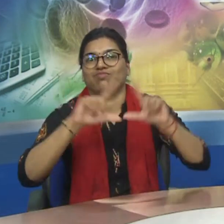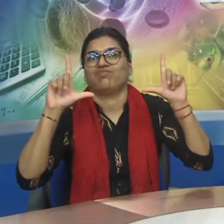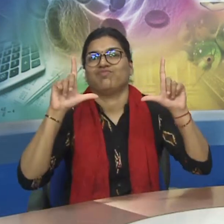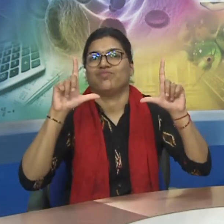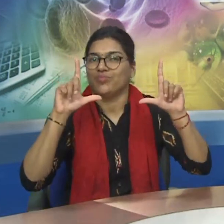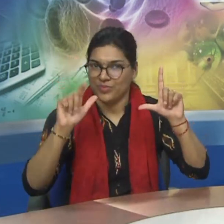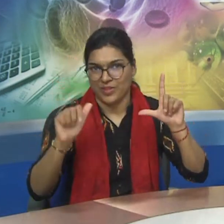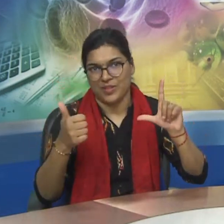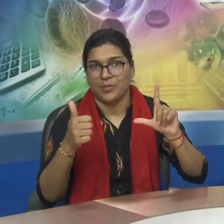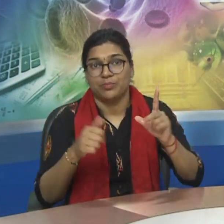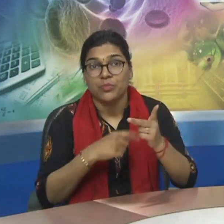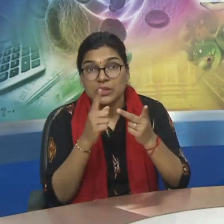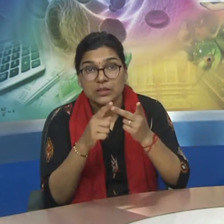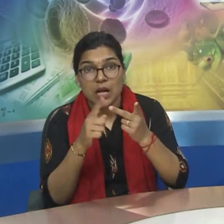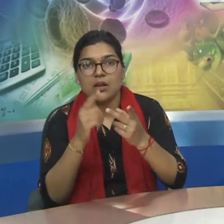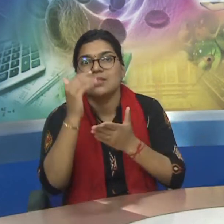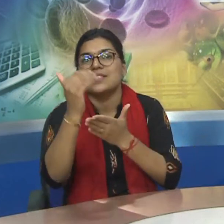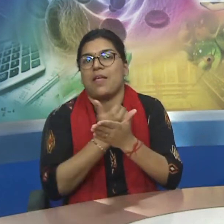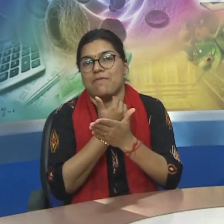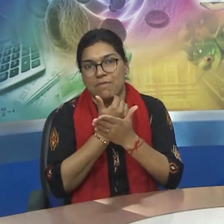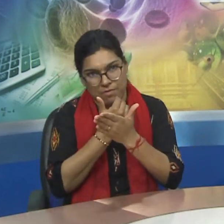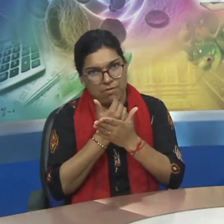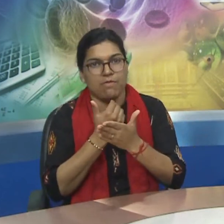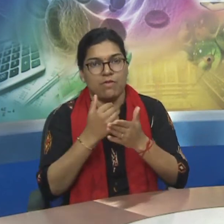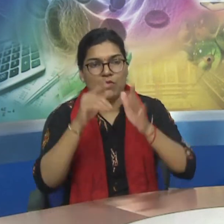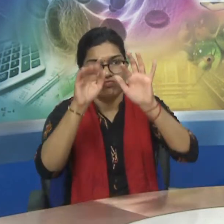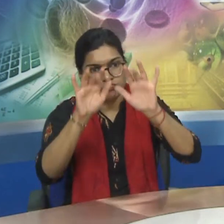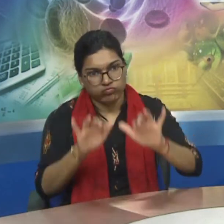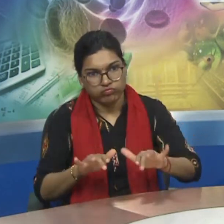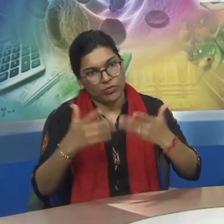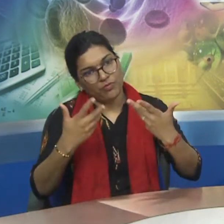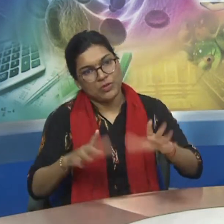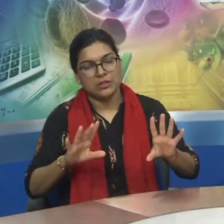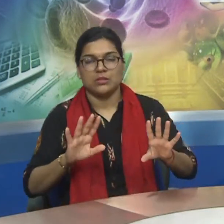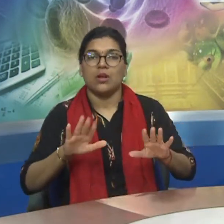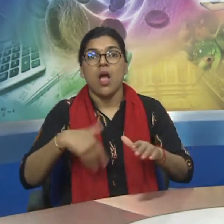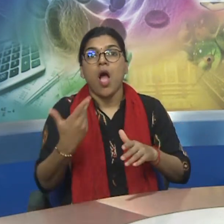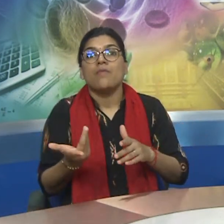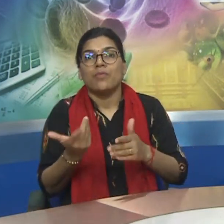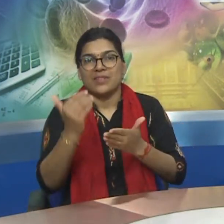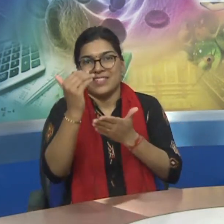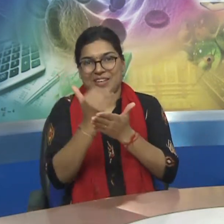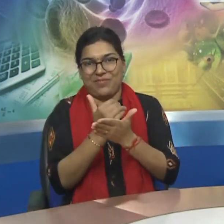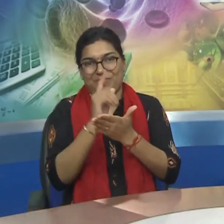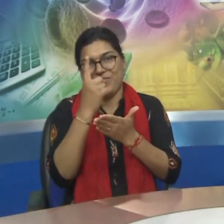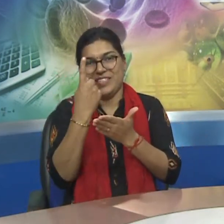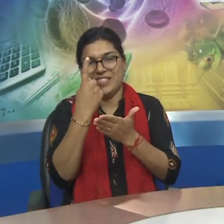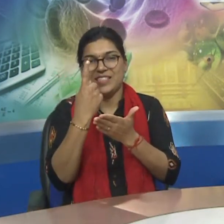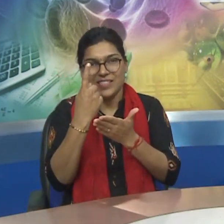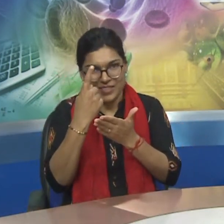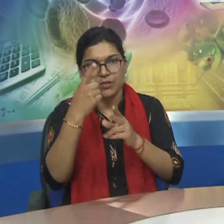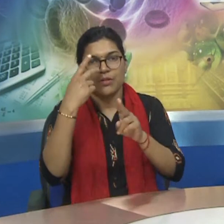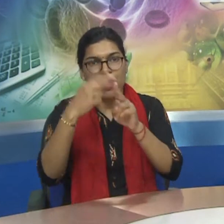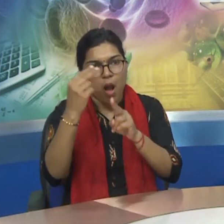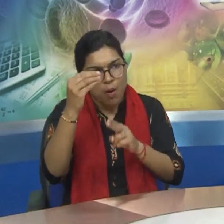particular file, then you go through these steps. The second is this: how do you save your file, and